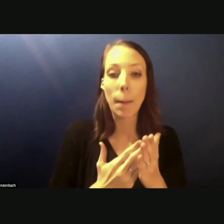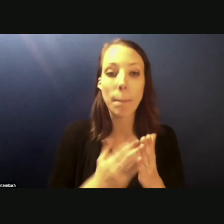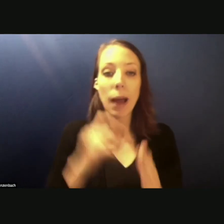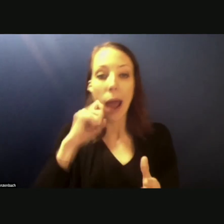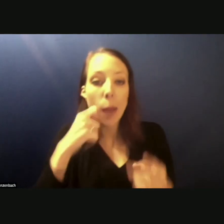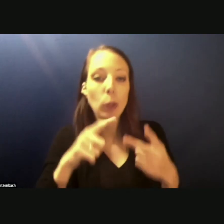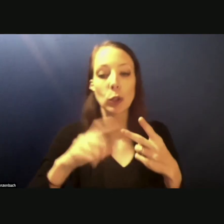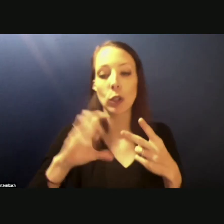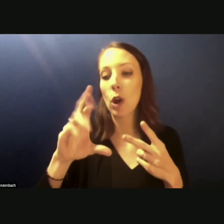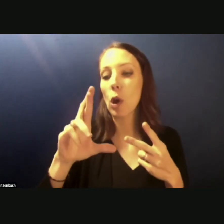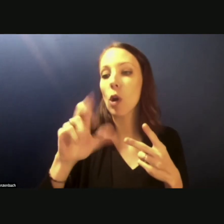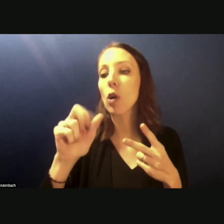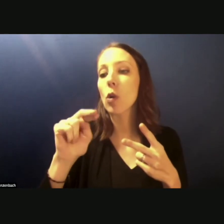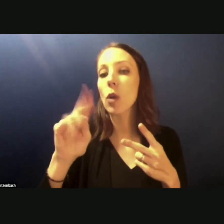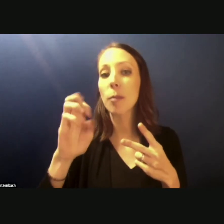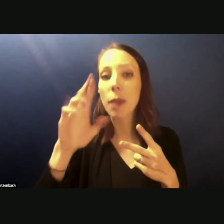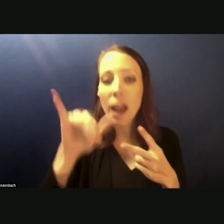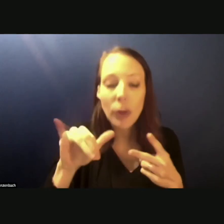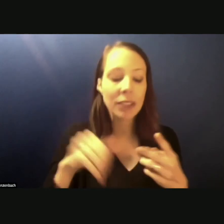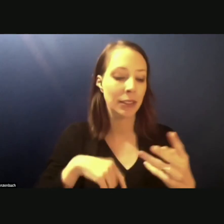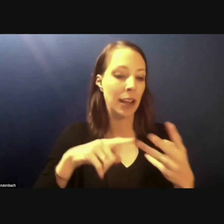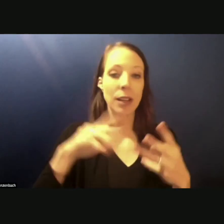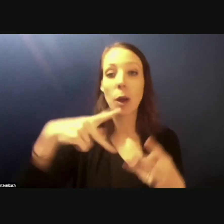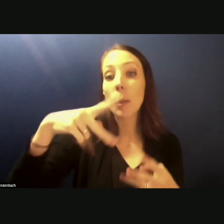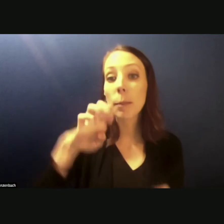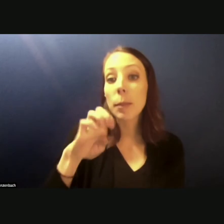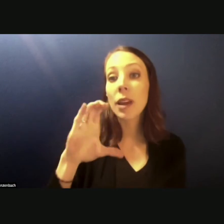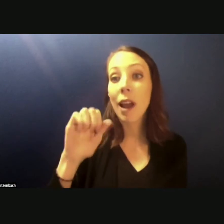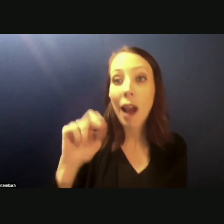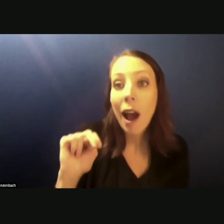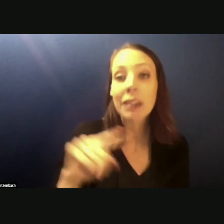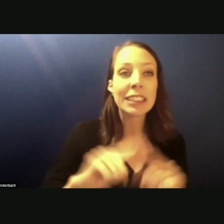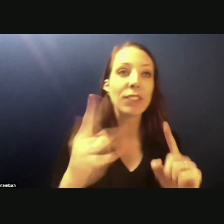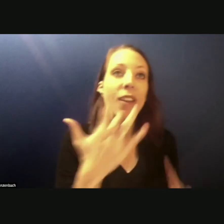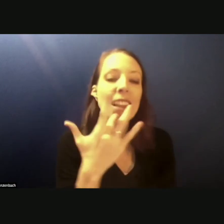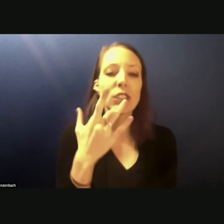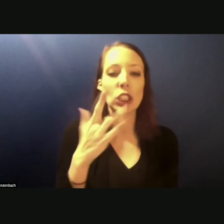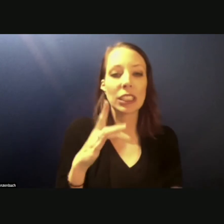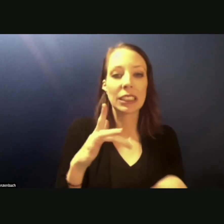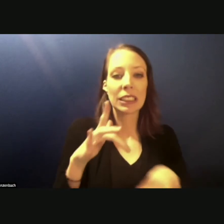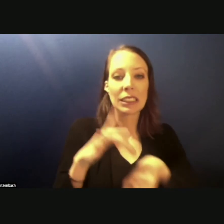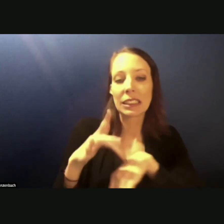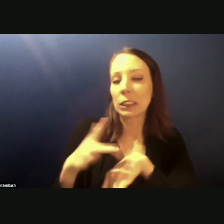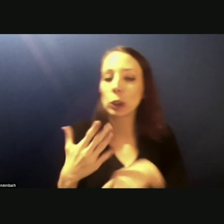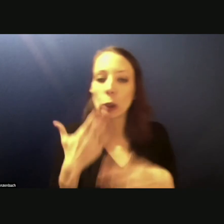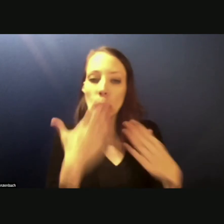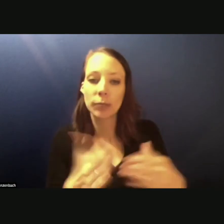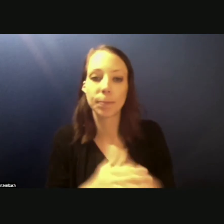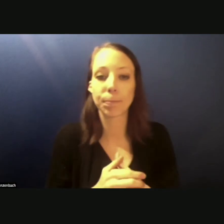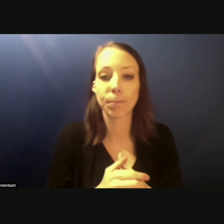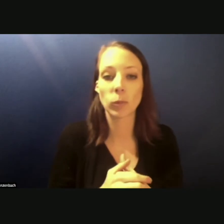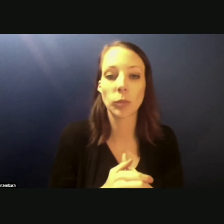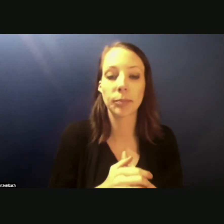cranberries and pecans. So again, you get different levels of flavor and texture, and yum, it's really good. Okay, so you